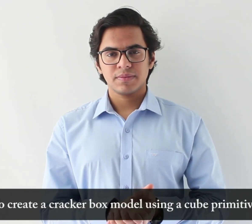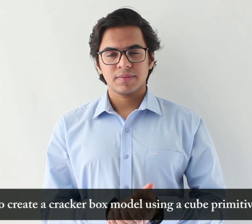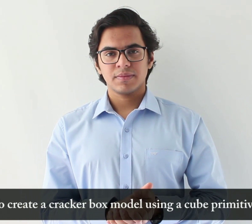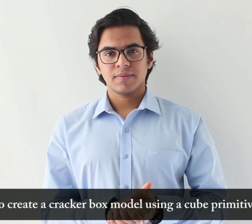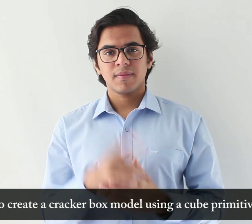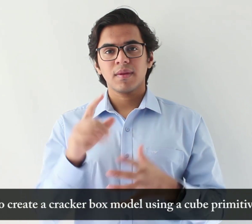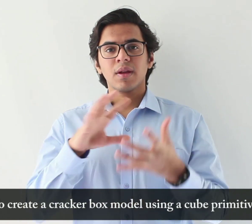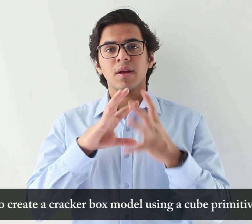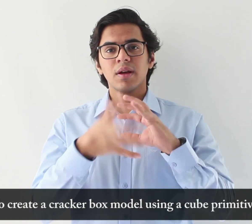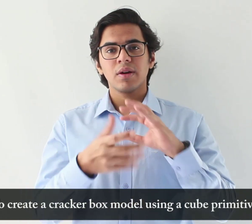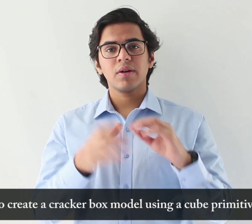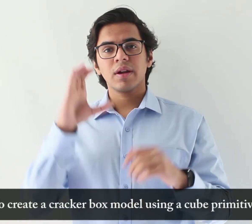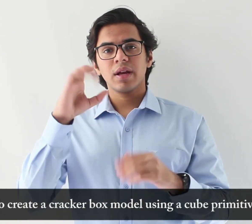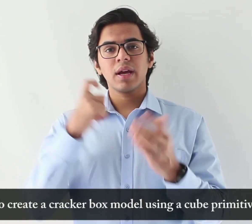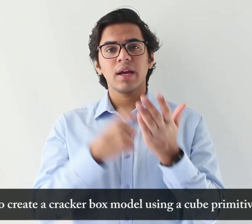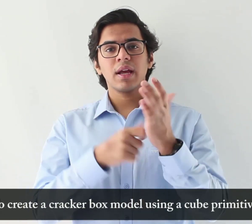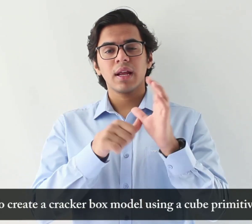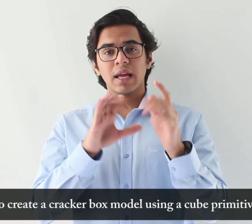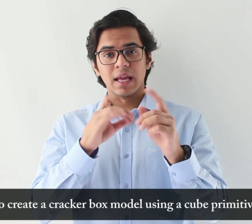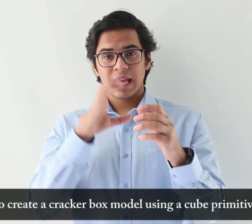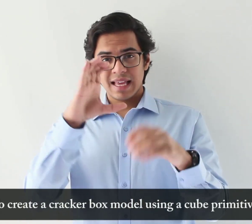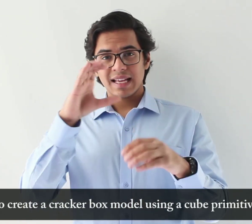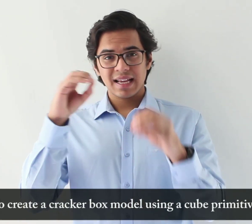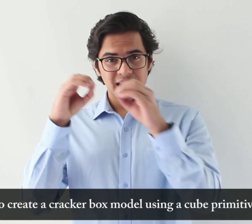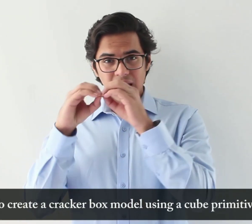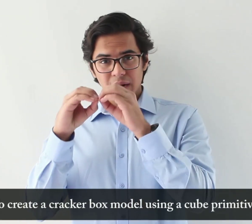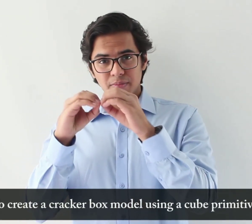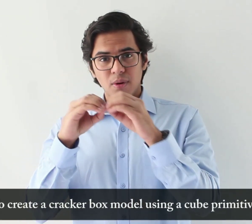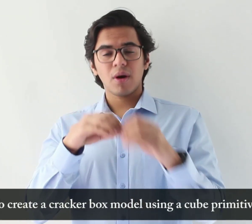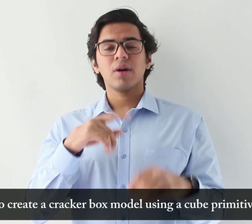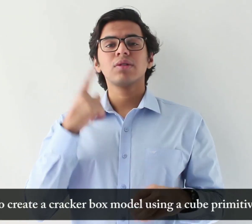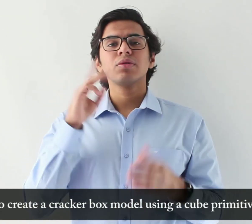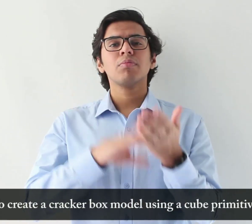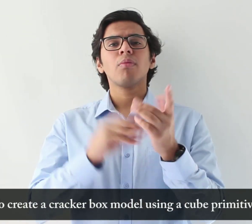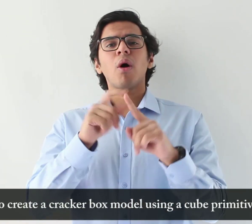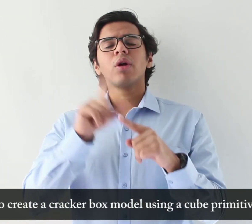To create a cracker box model using a cube primitive.